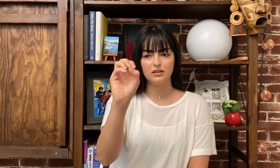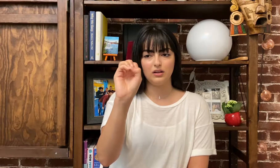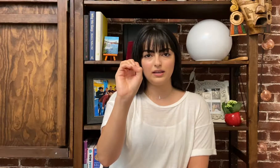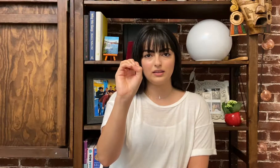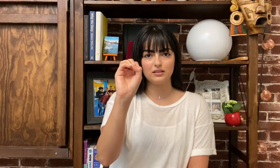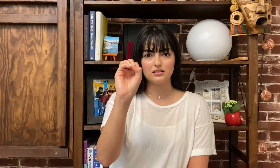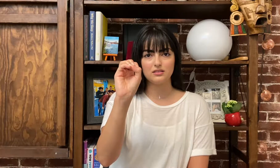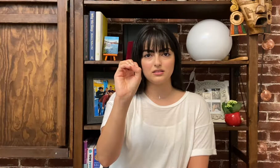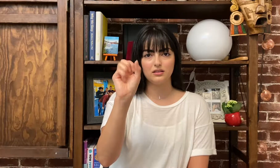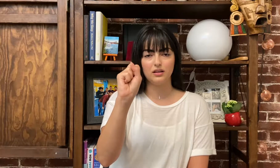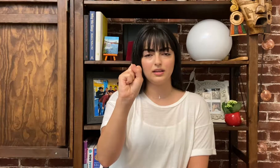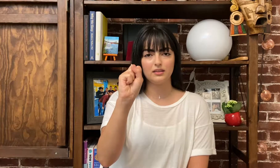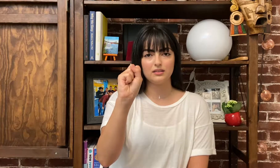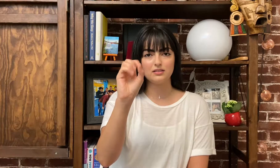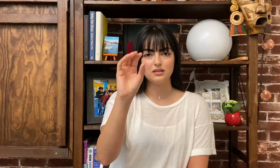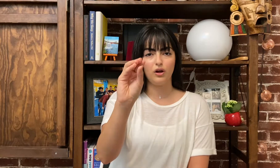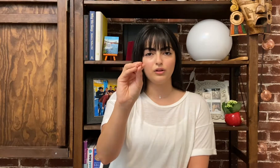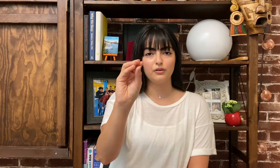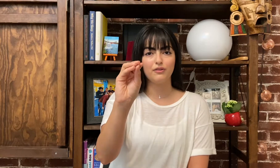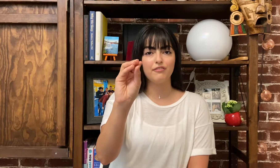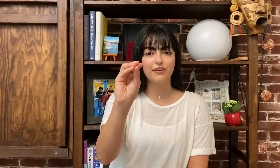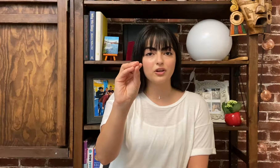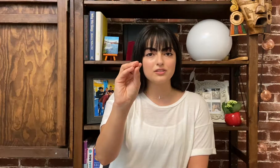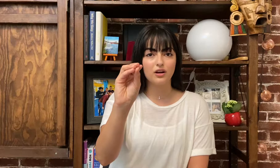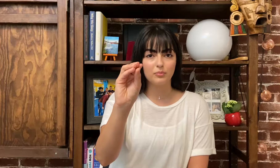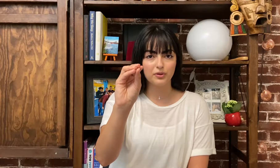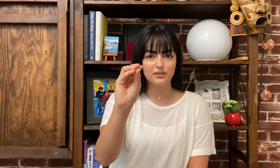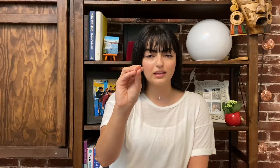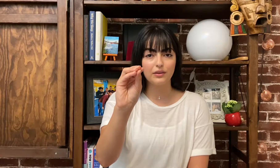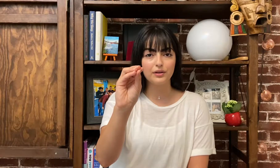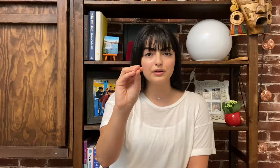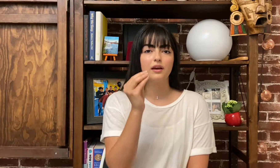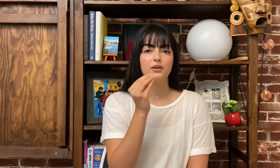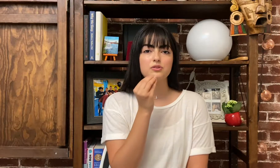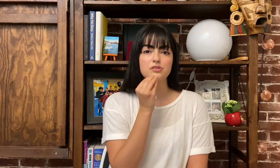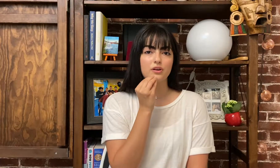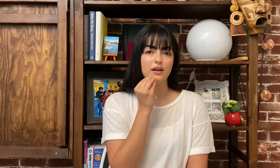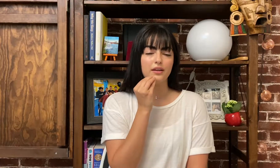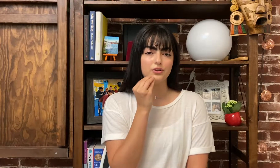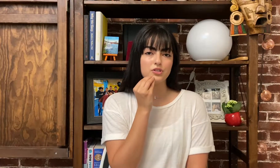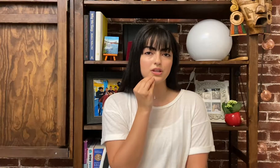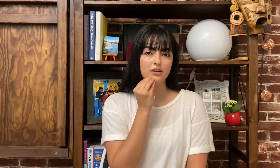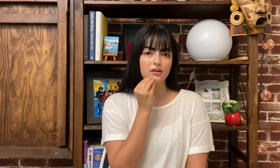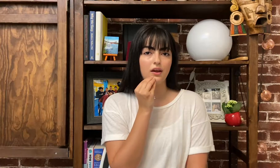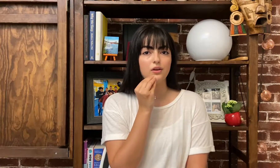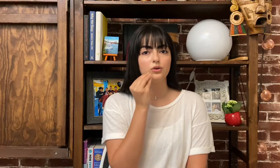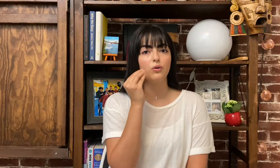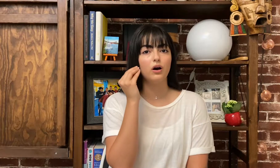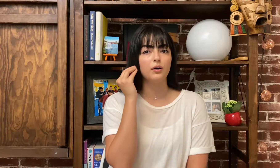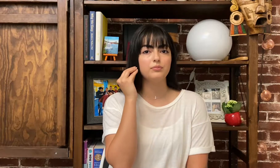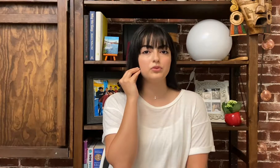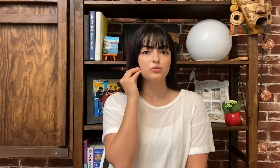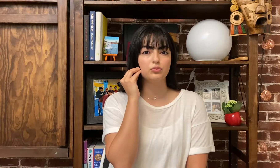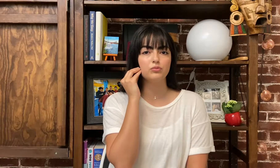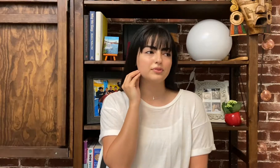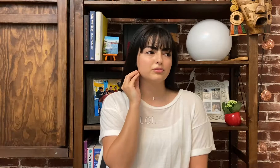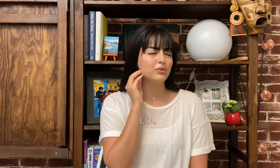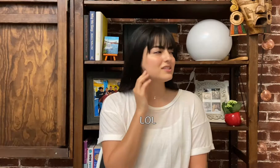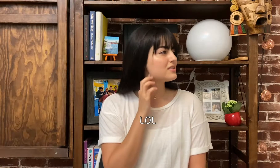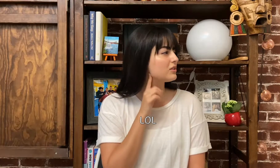like this, not like this. All your fingers are put together and you start at your chin and you go up to, what is this